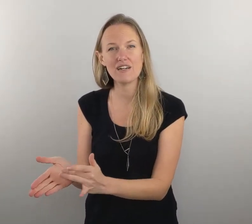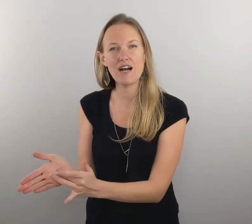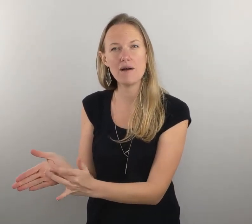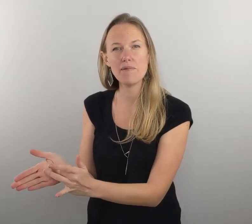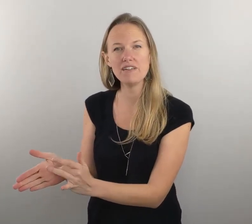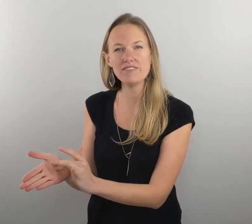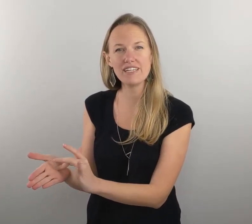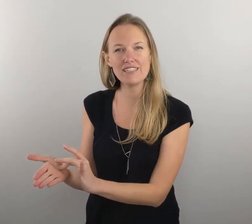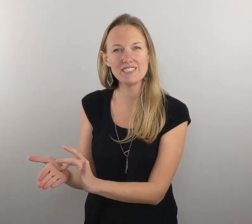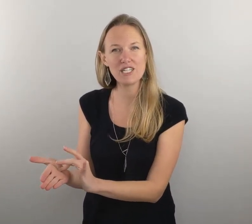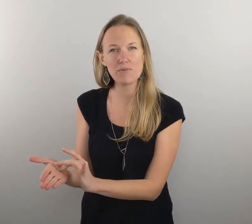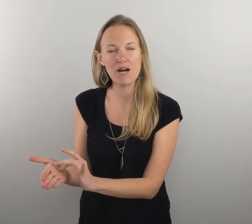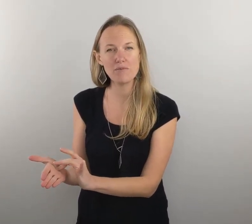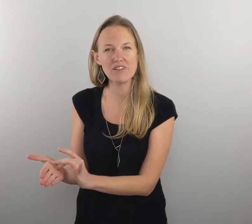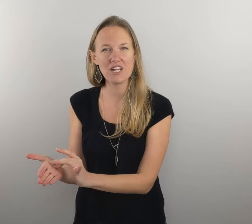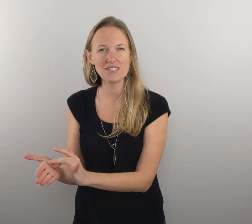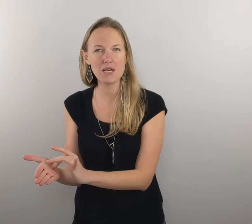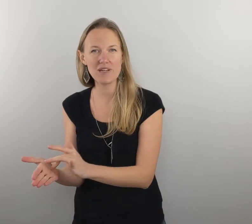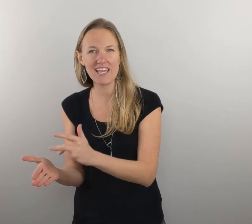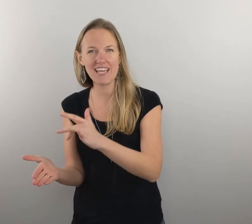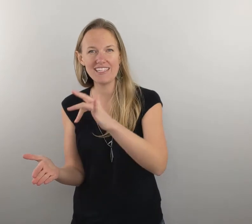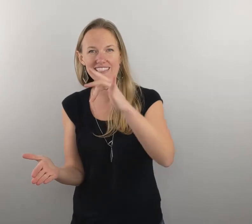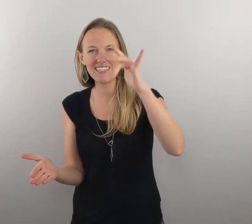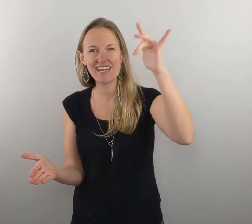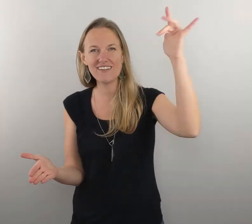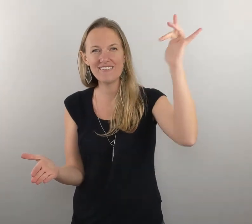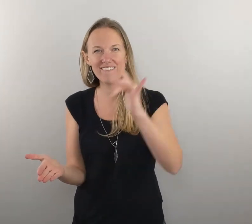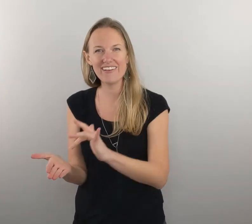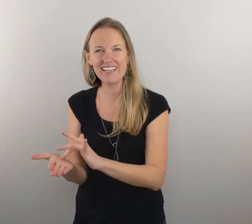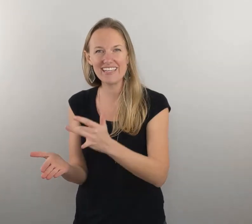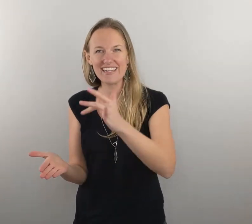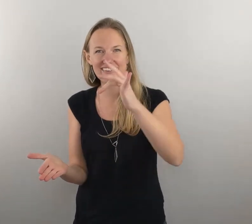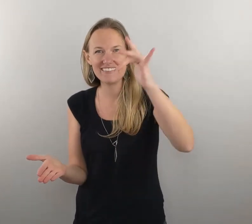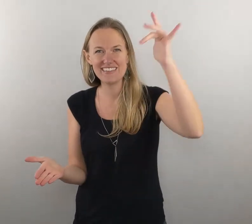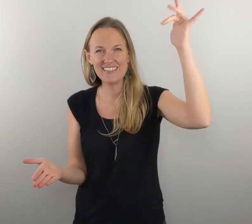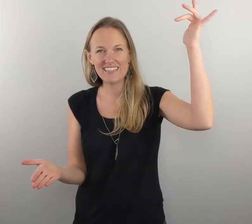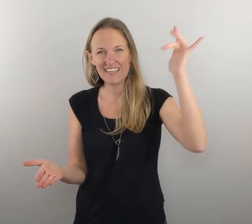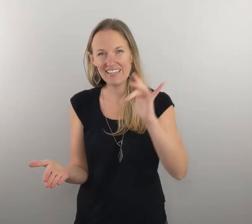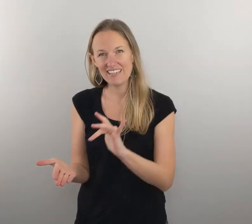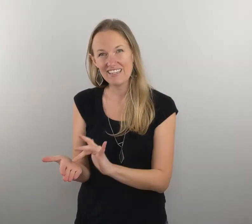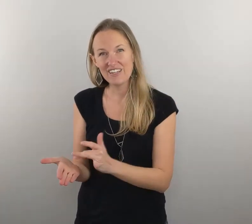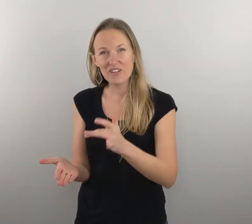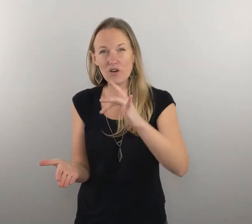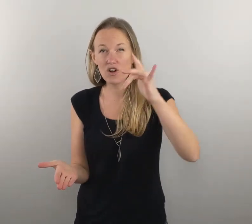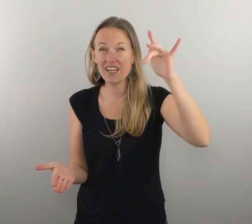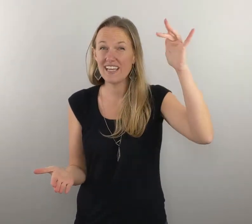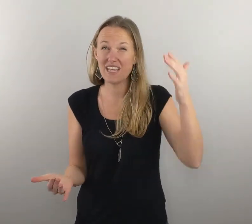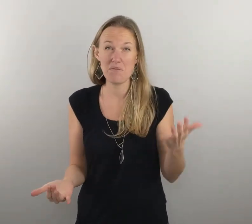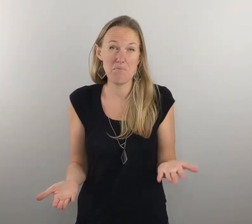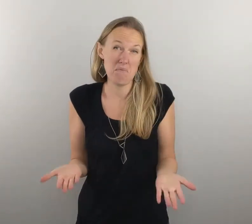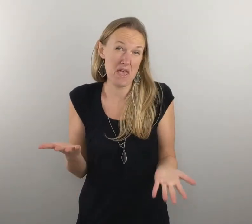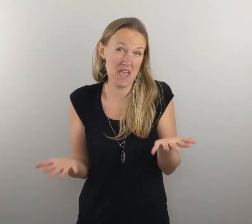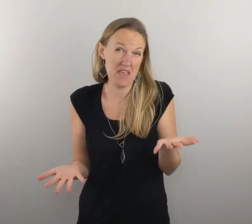your middle finger to your palm of your non-dominant hand and kind of like wiggling it out. Okay. Glory, and then